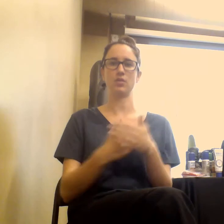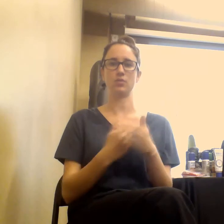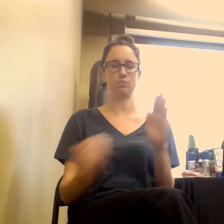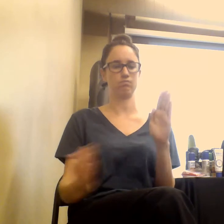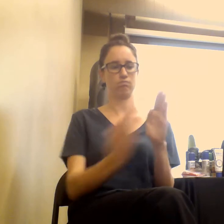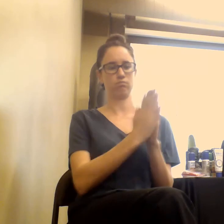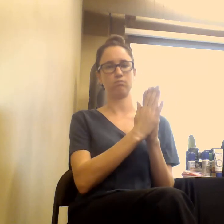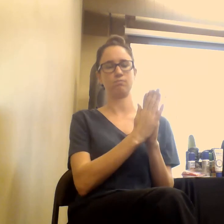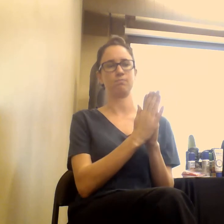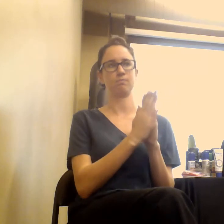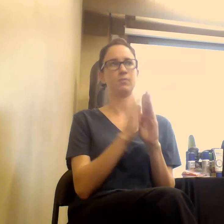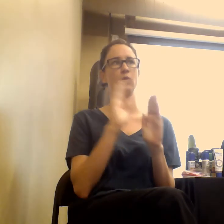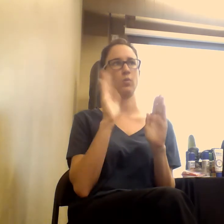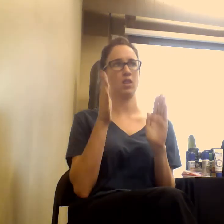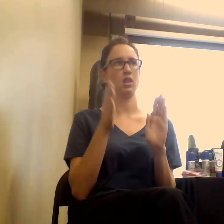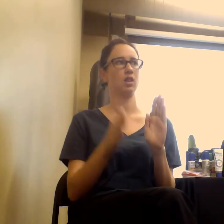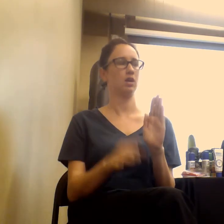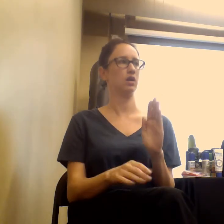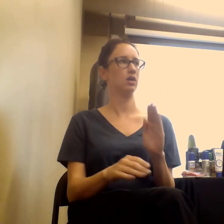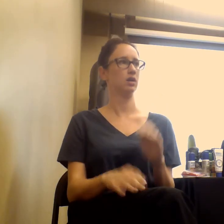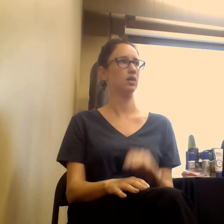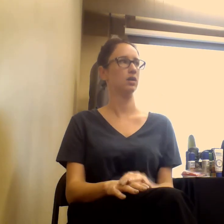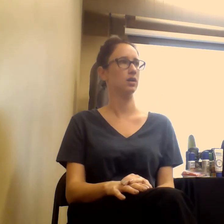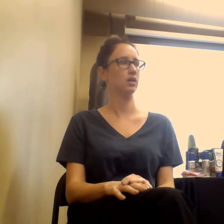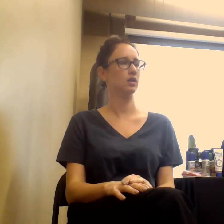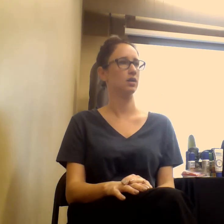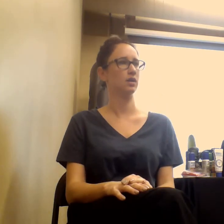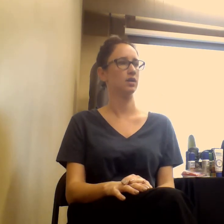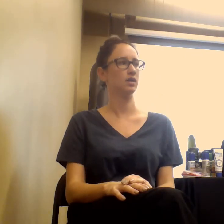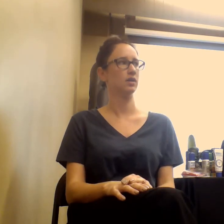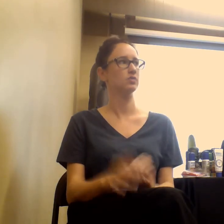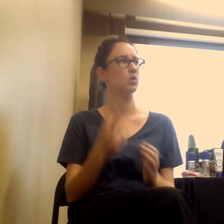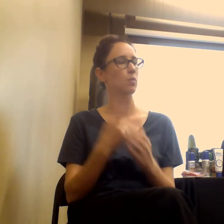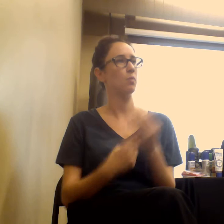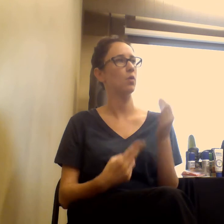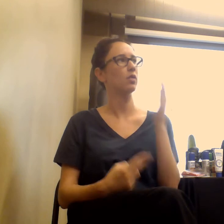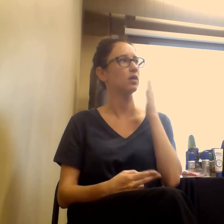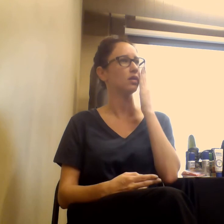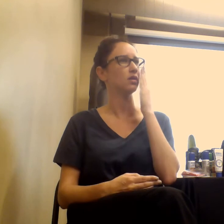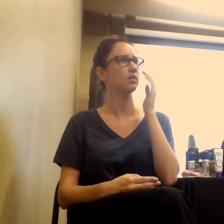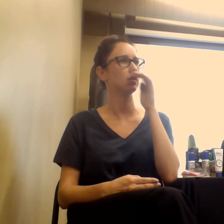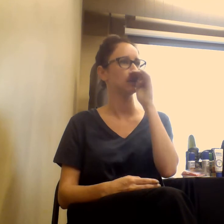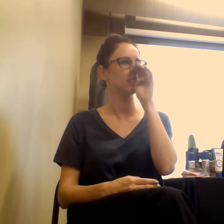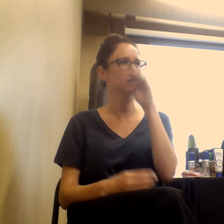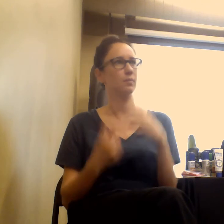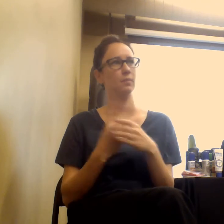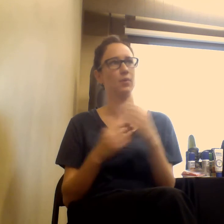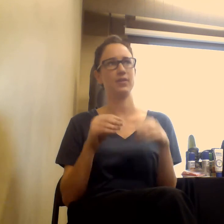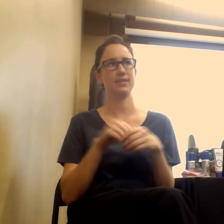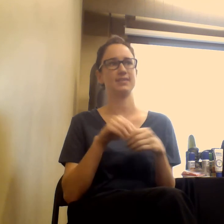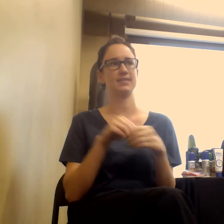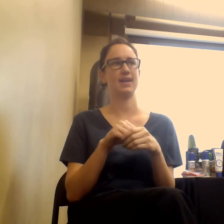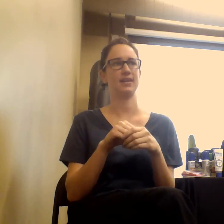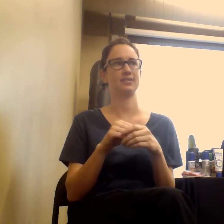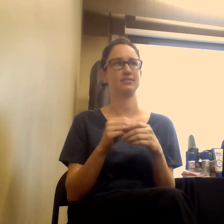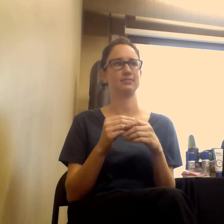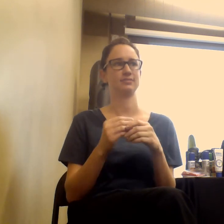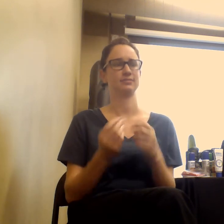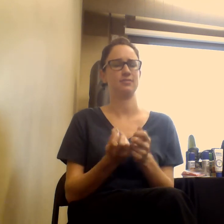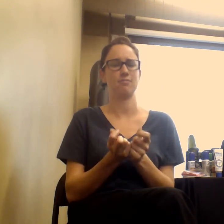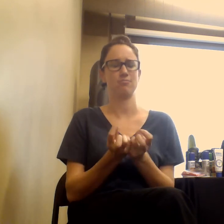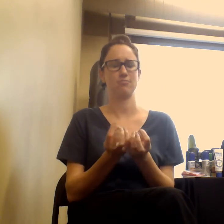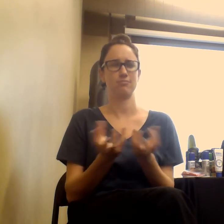both of these boots, I'm starting to wear the inners, right? That can be replaced, but now you're talking, is it really that